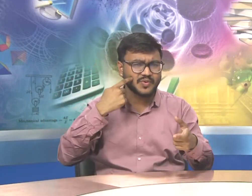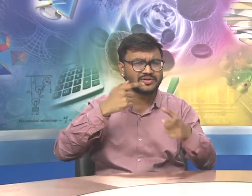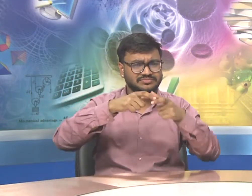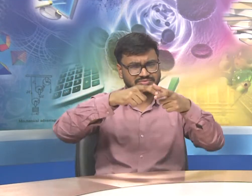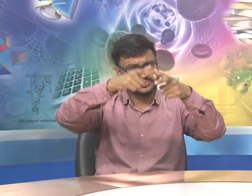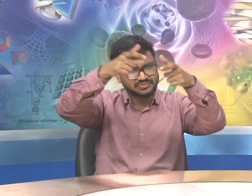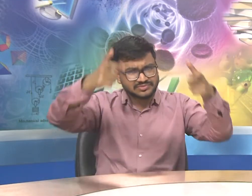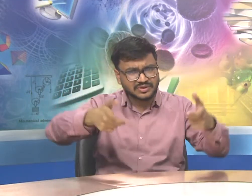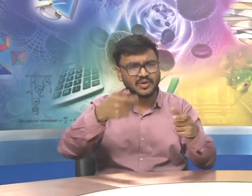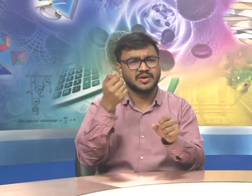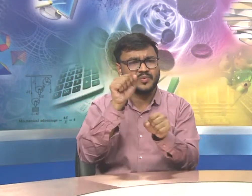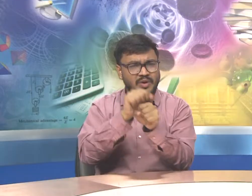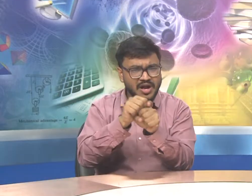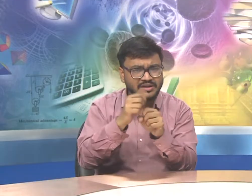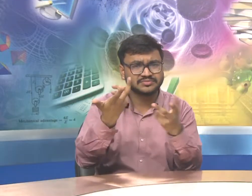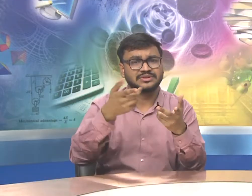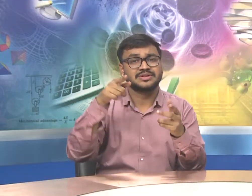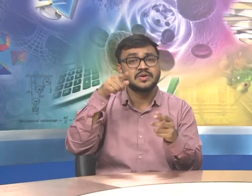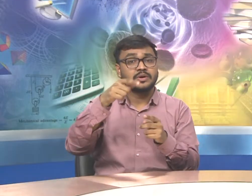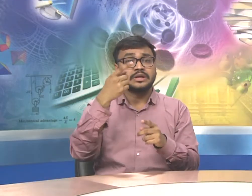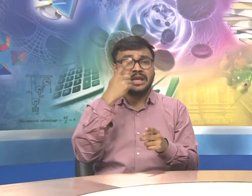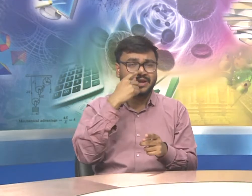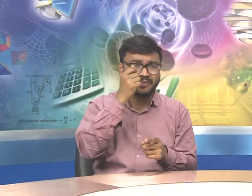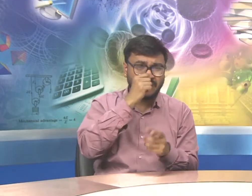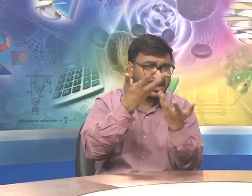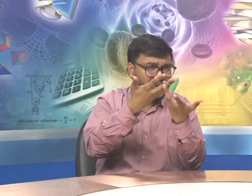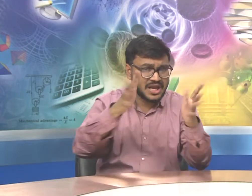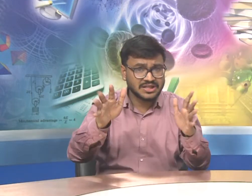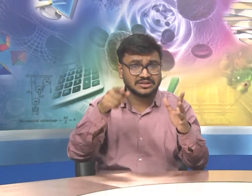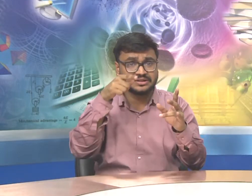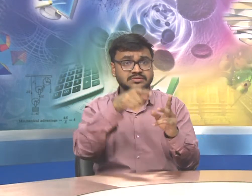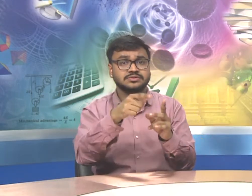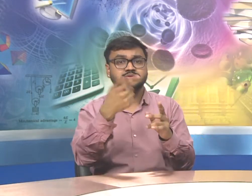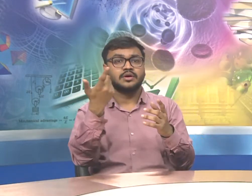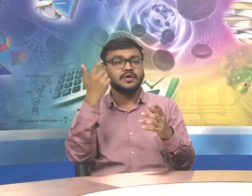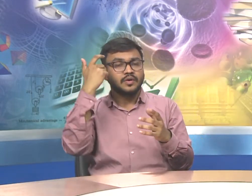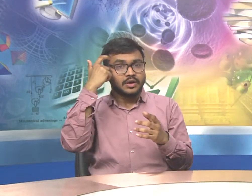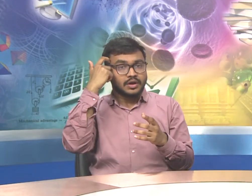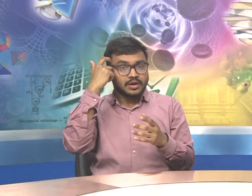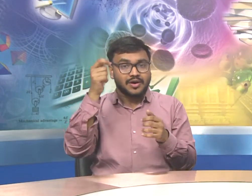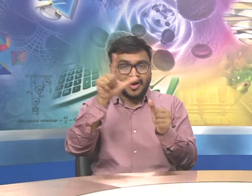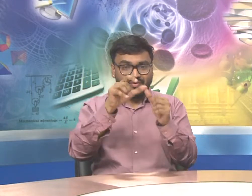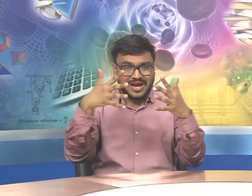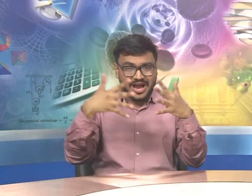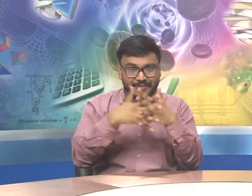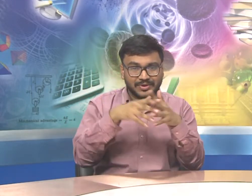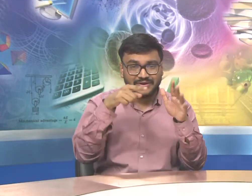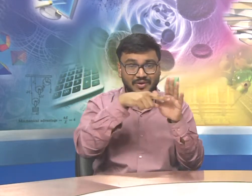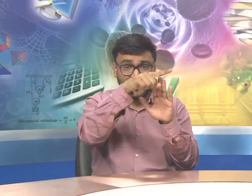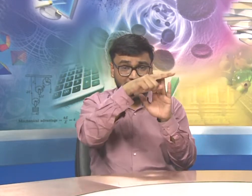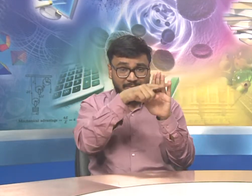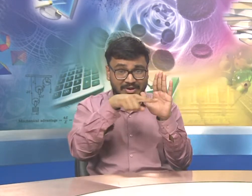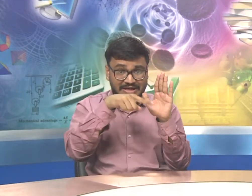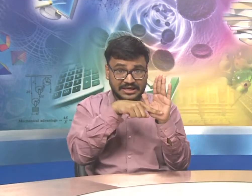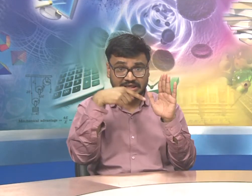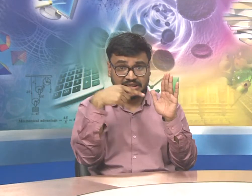If a person or institution feels that his or her rights are violated